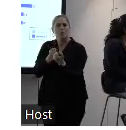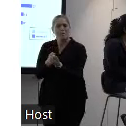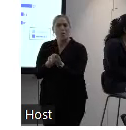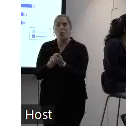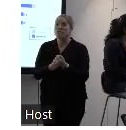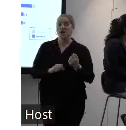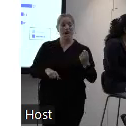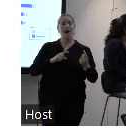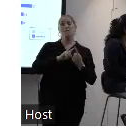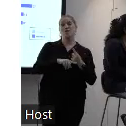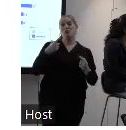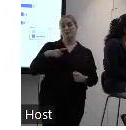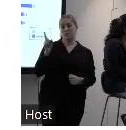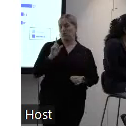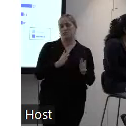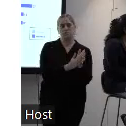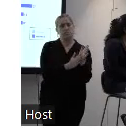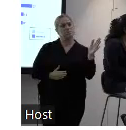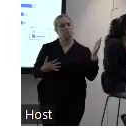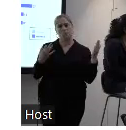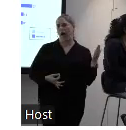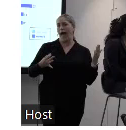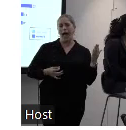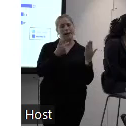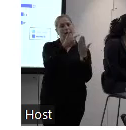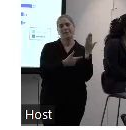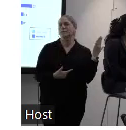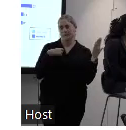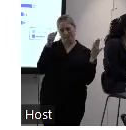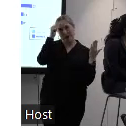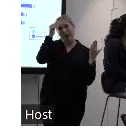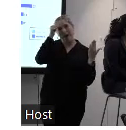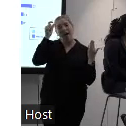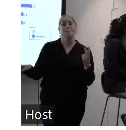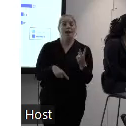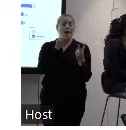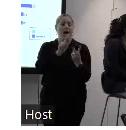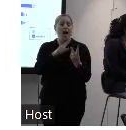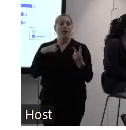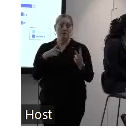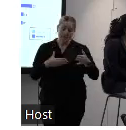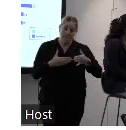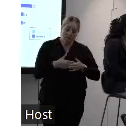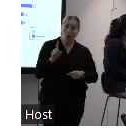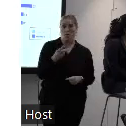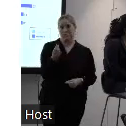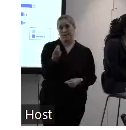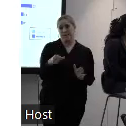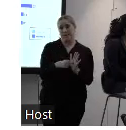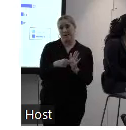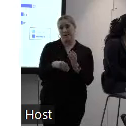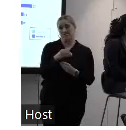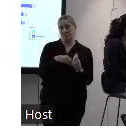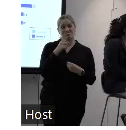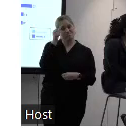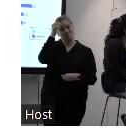sector in general, and mental health. We're not saying anything unique there. And also financial barriers were very big there. And then something that we